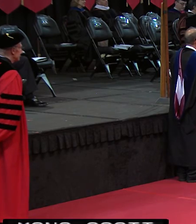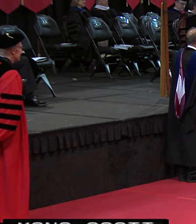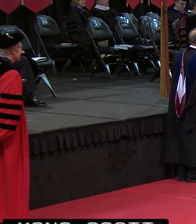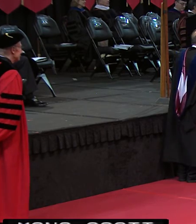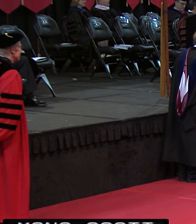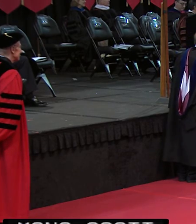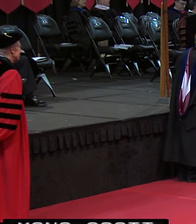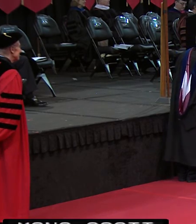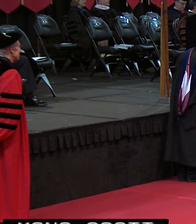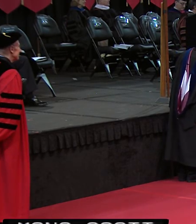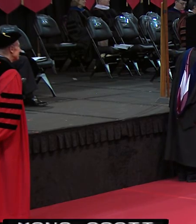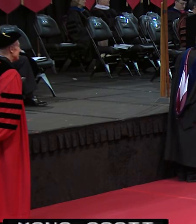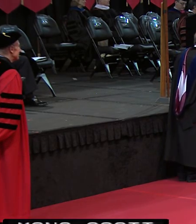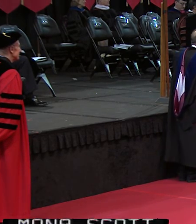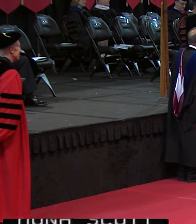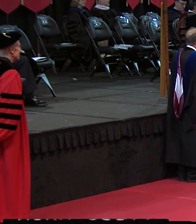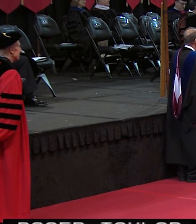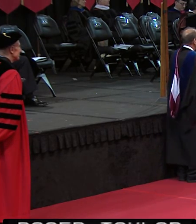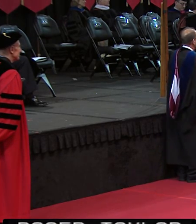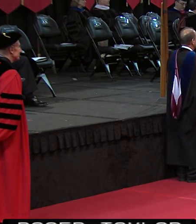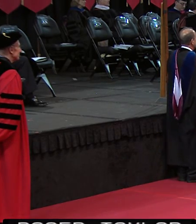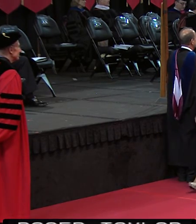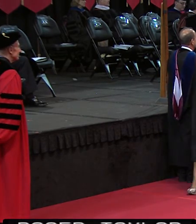Erica Eva Theodore.